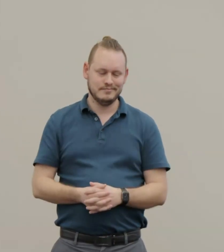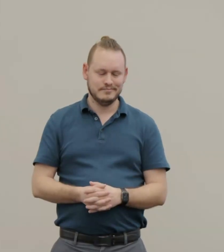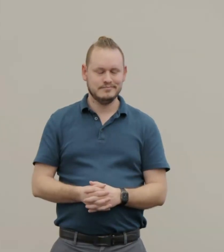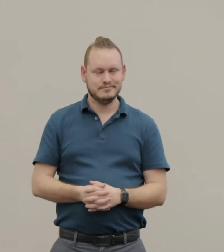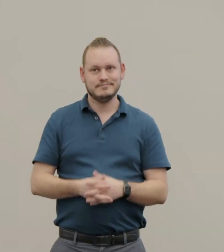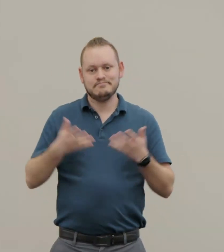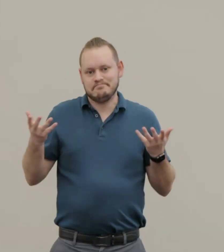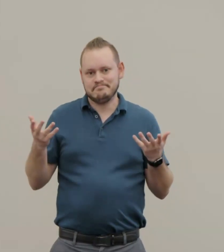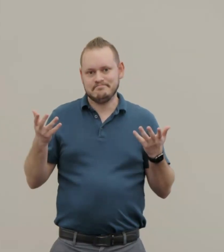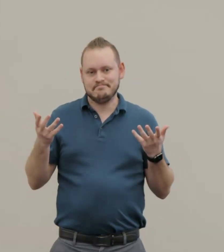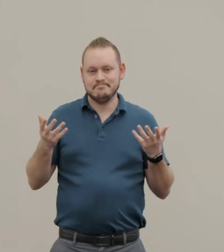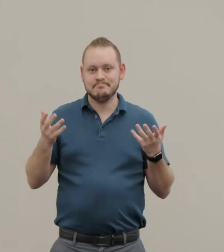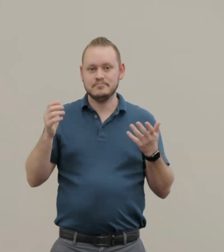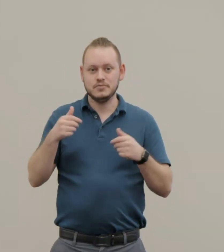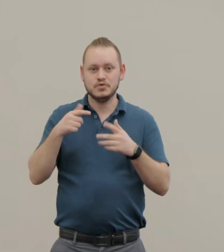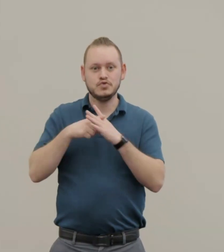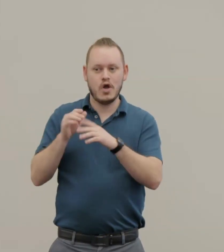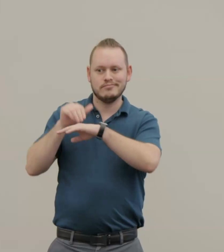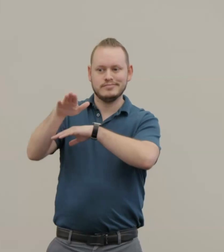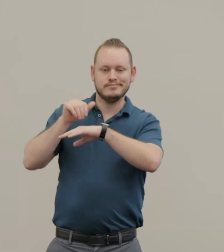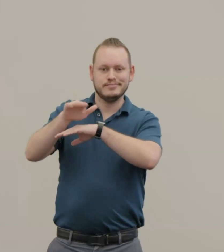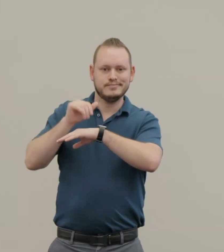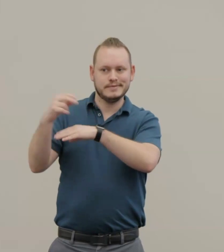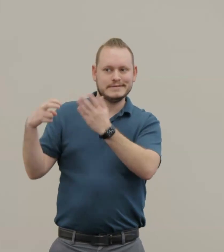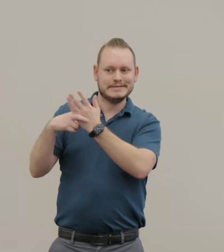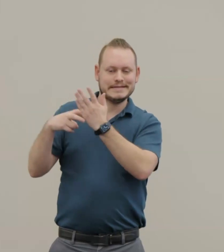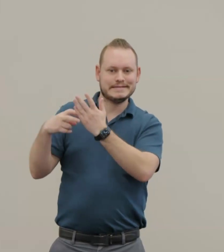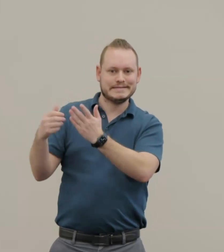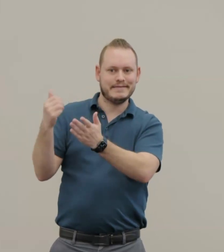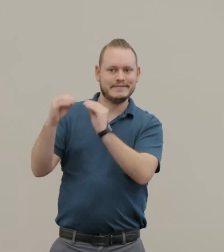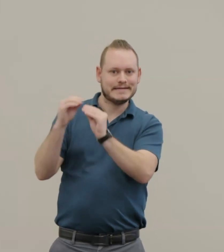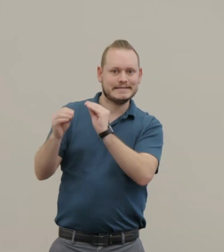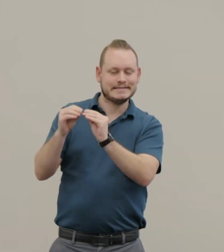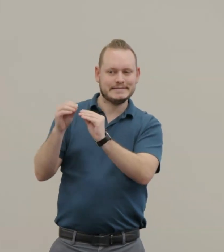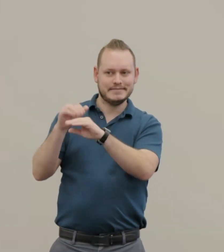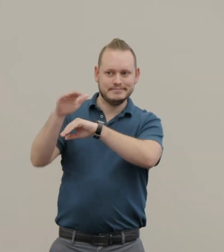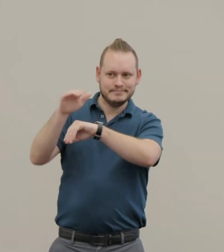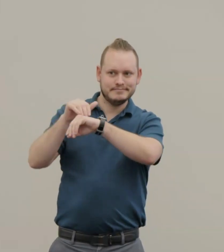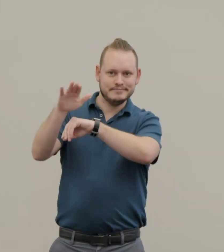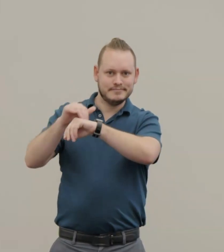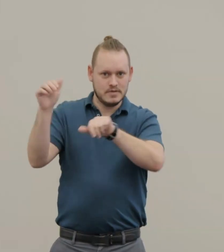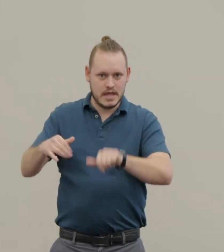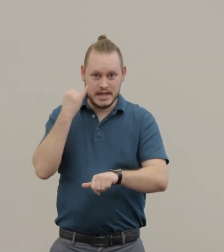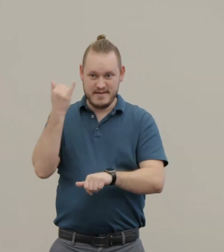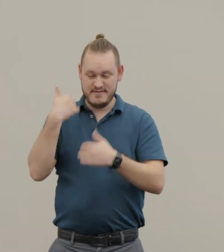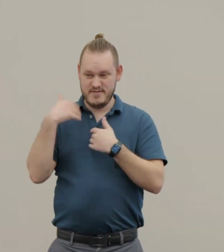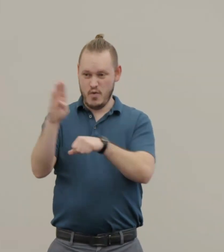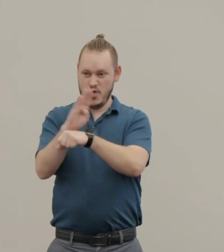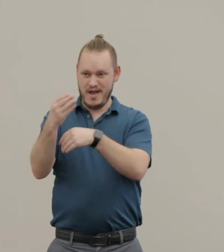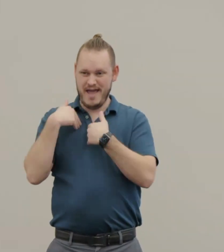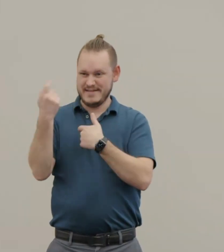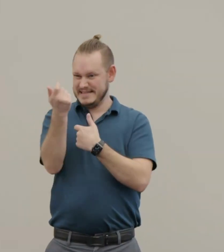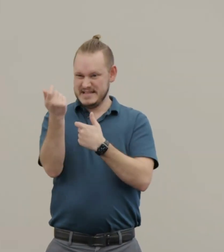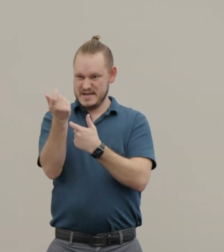But you can start submitting tickets, especially for some small organizations, and especially if your organization has any amount of like power in a